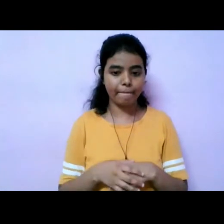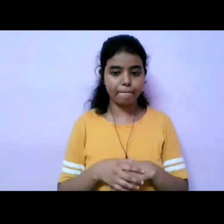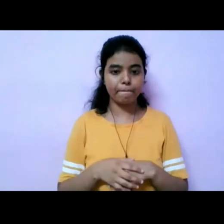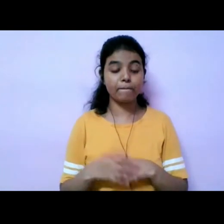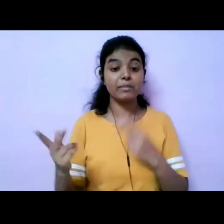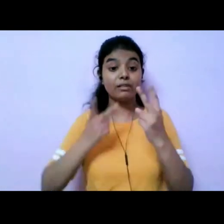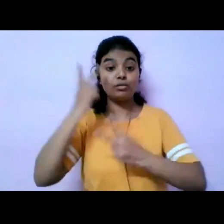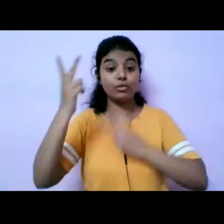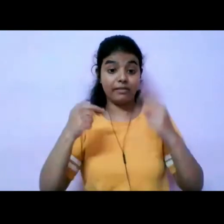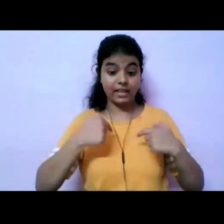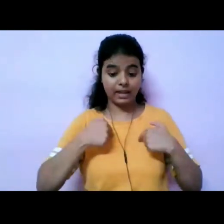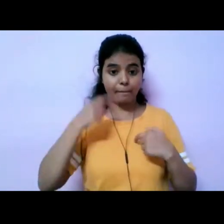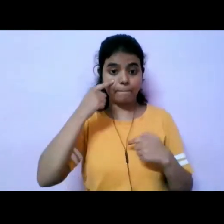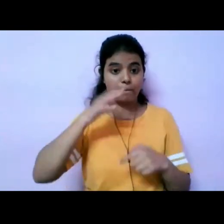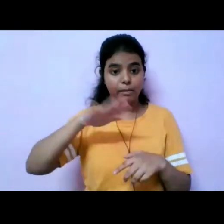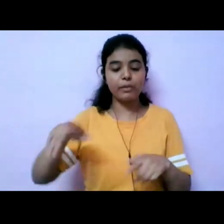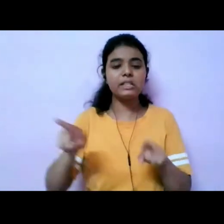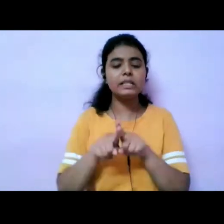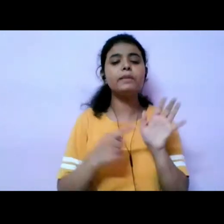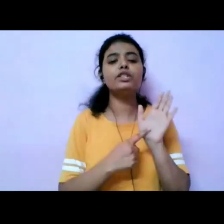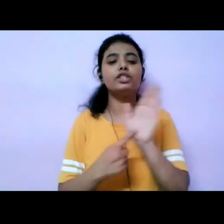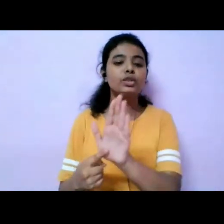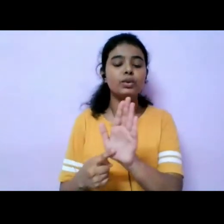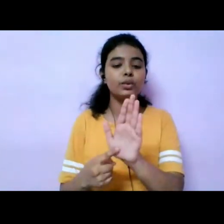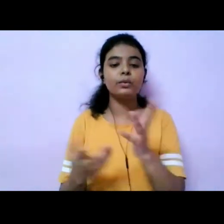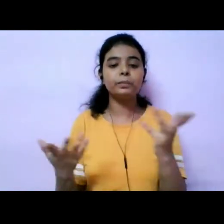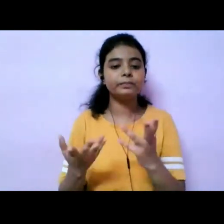Traveling blind is a performance both within